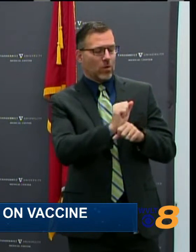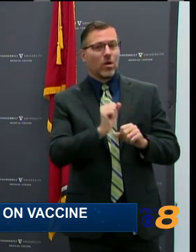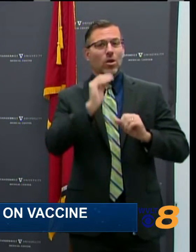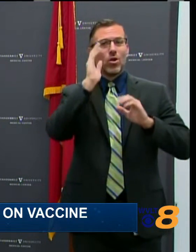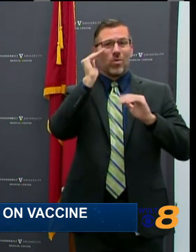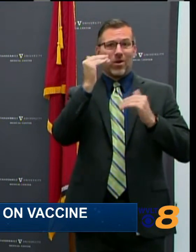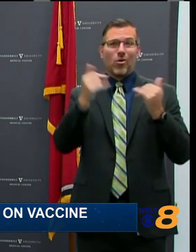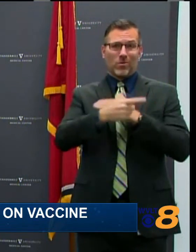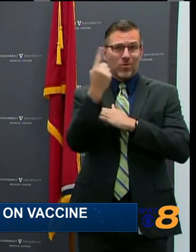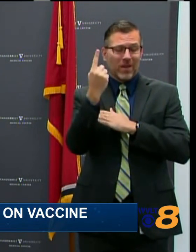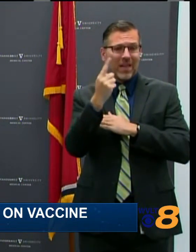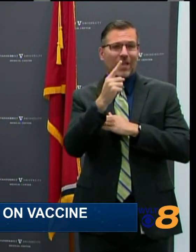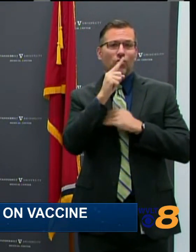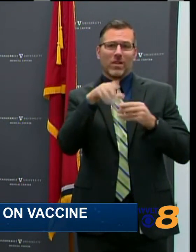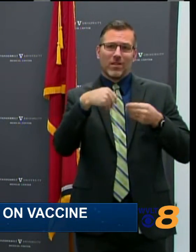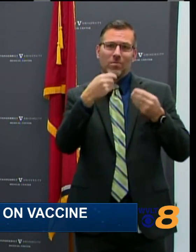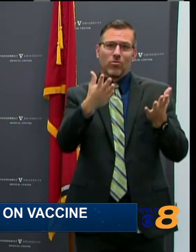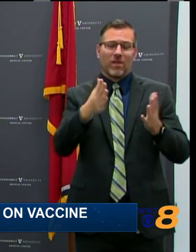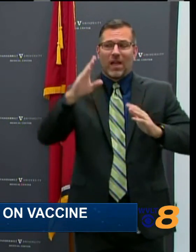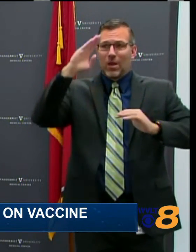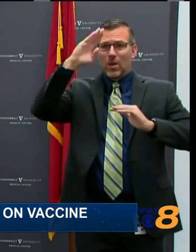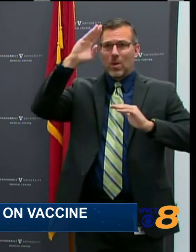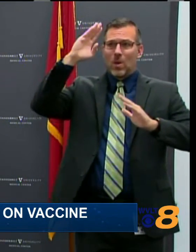fact, a hopeful day for all of you who know that